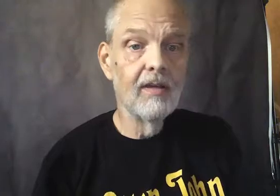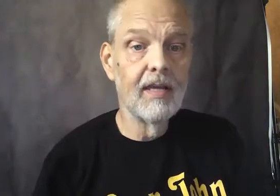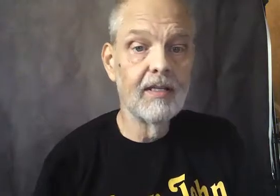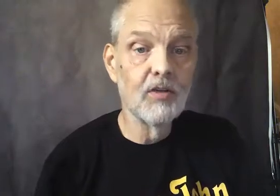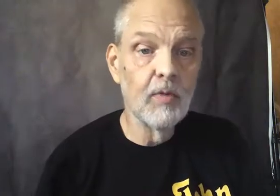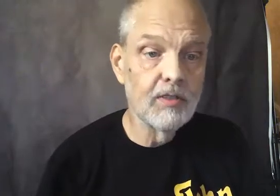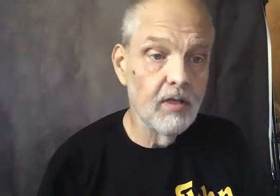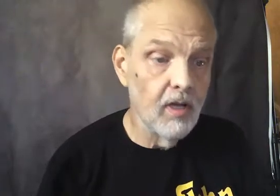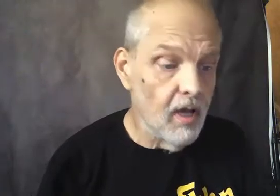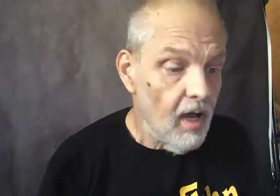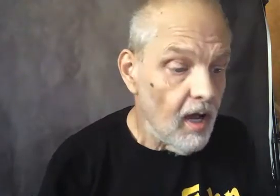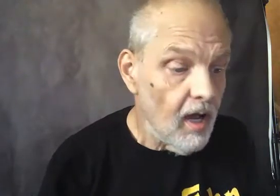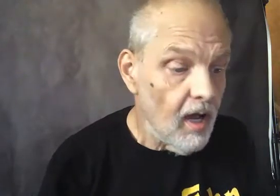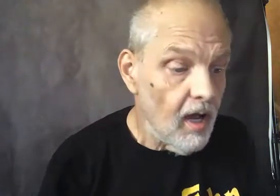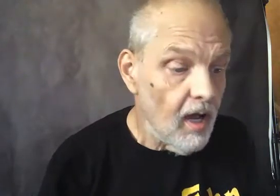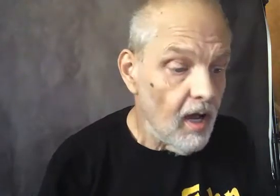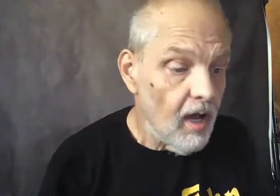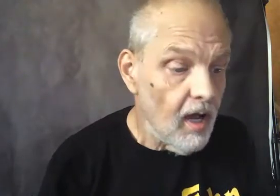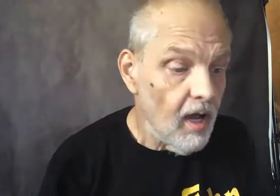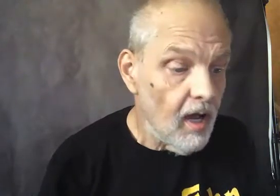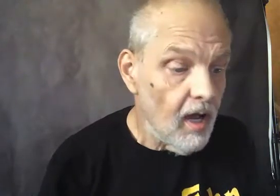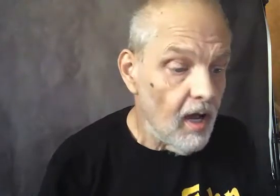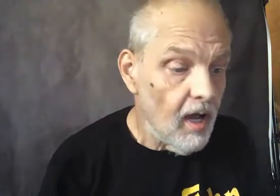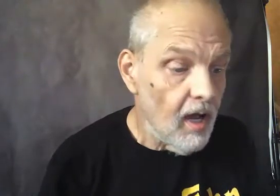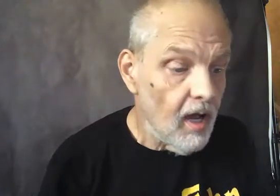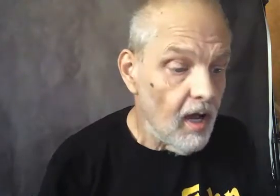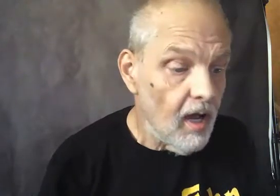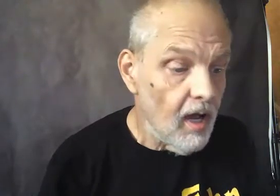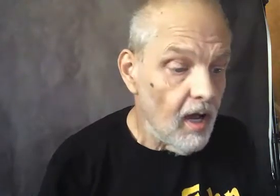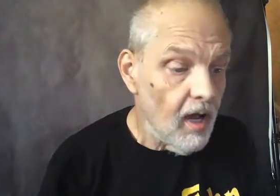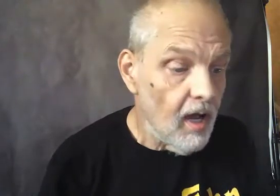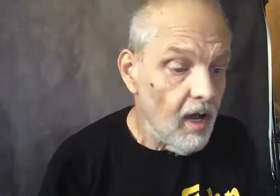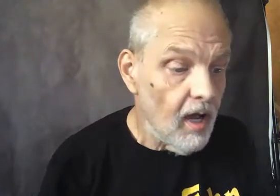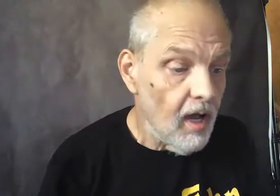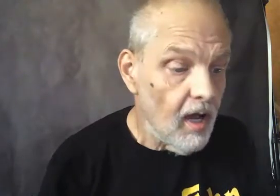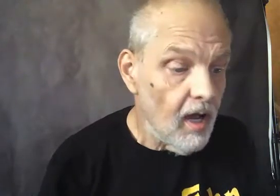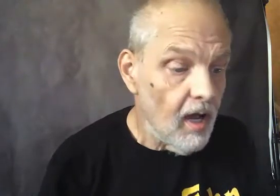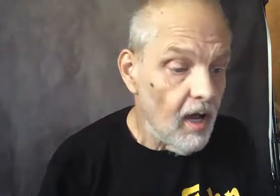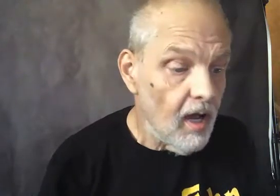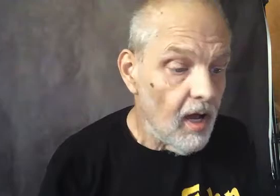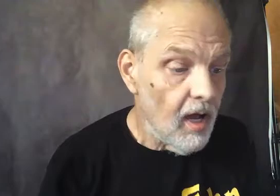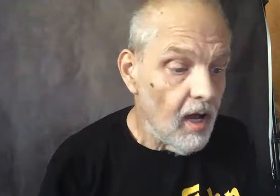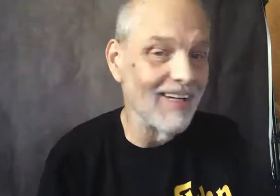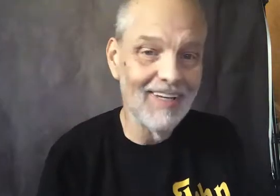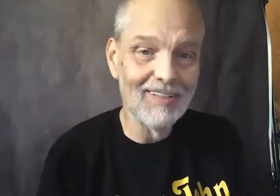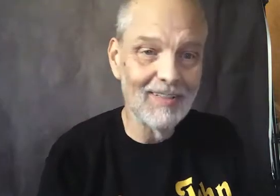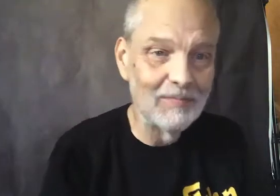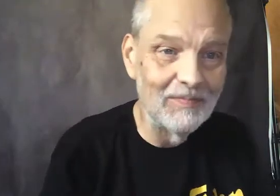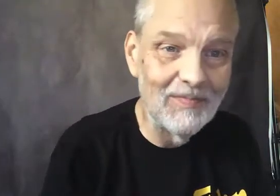Thank you so much. Eyes tell me, what are you dreaming? I hear music. I like that. I